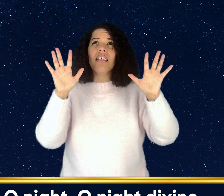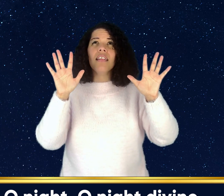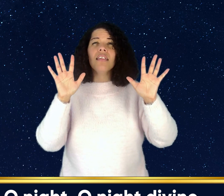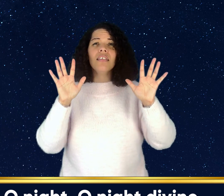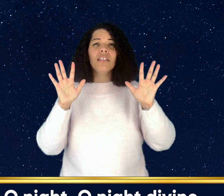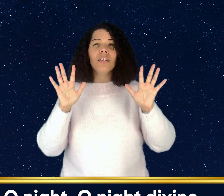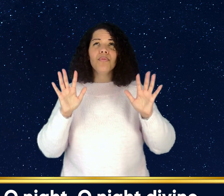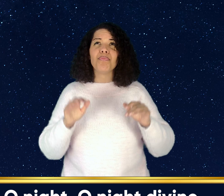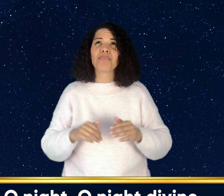divine.